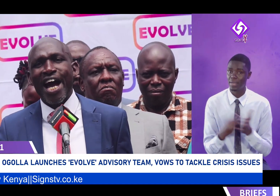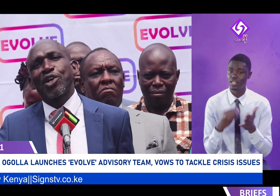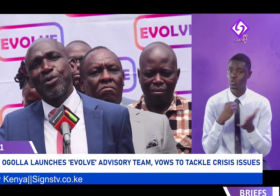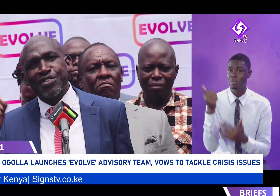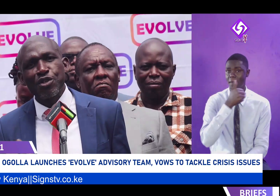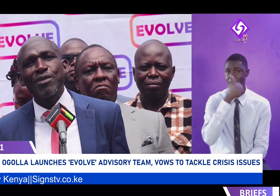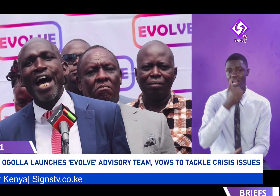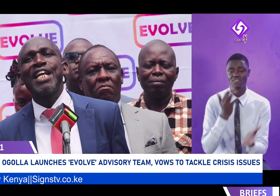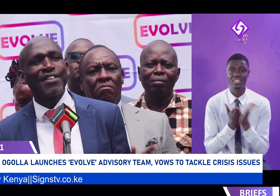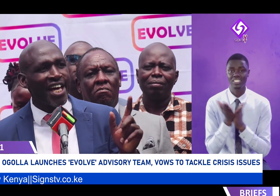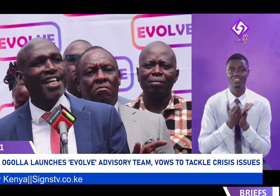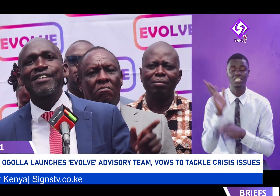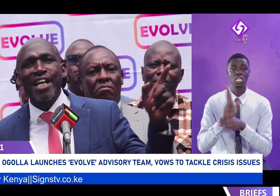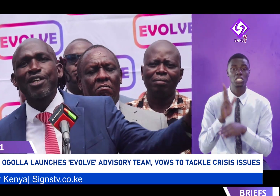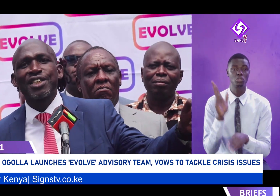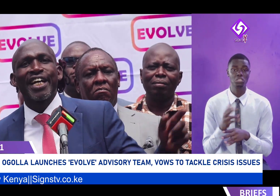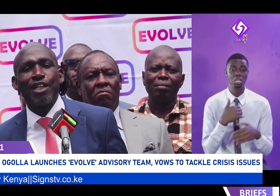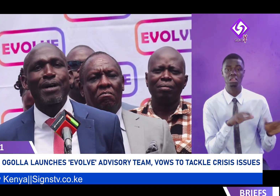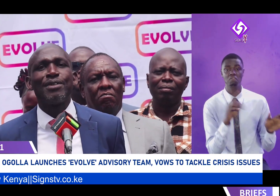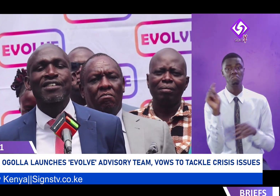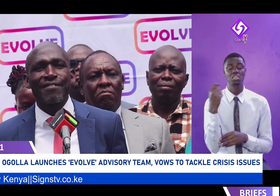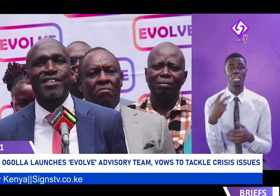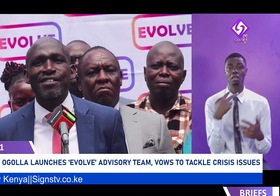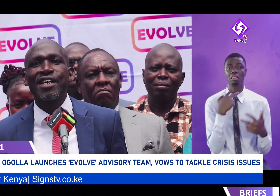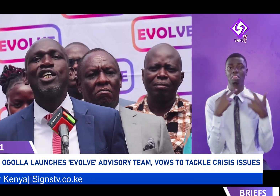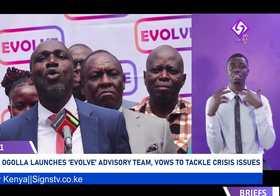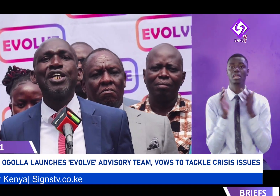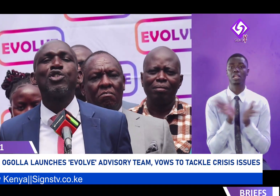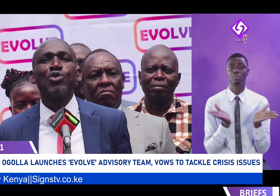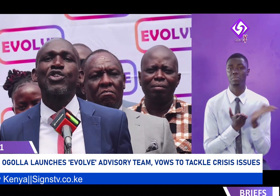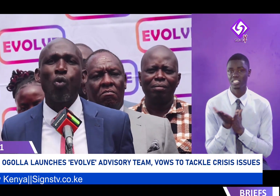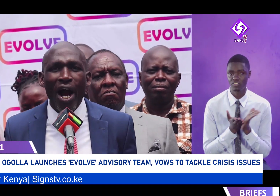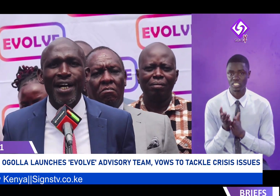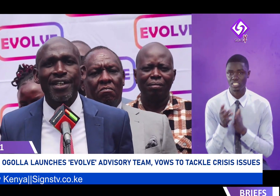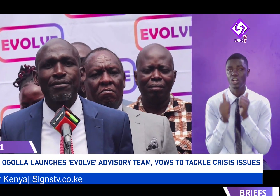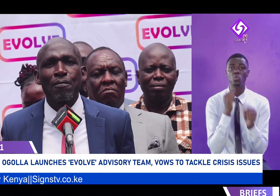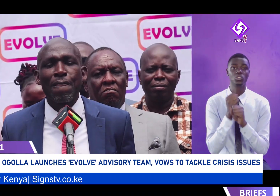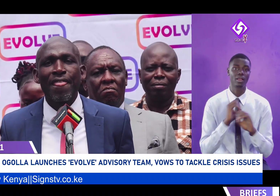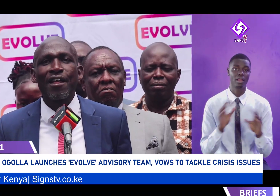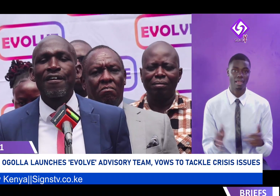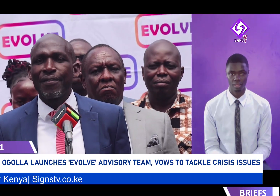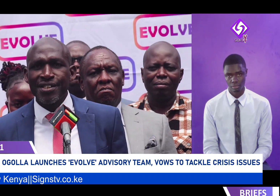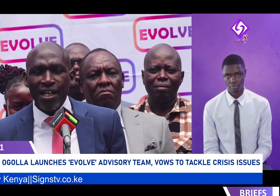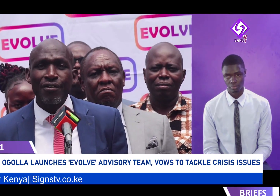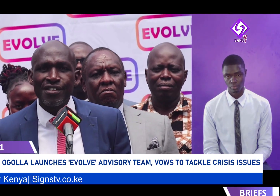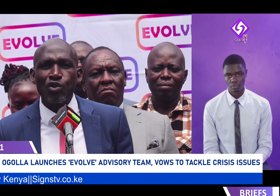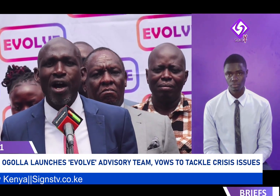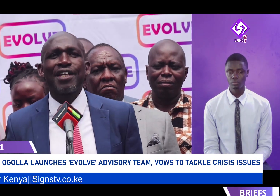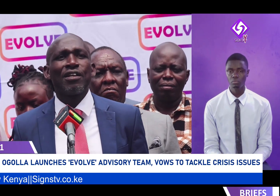and consume and leave Kenyans languishing in public services which do not work. The second reason why